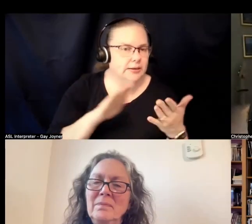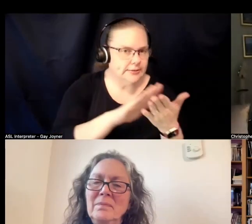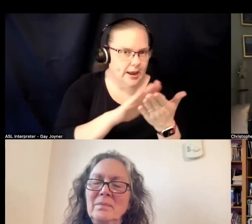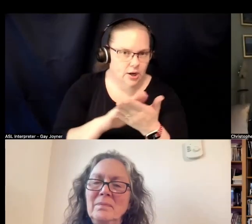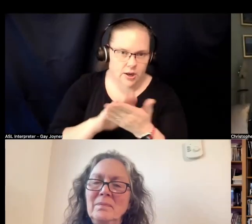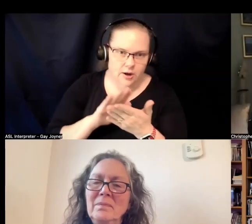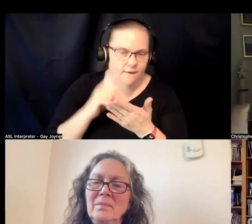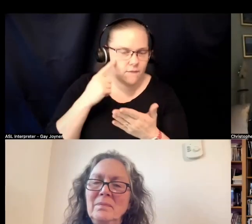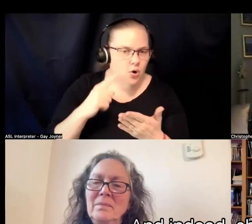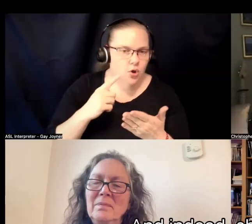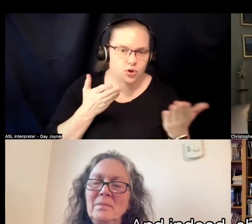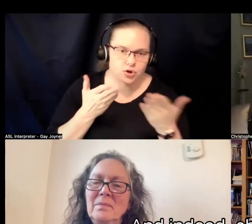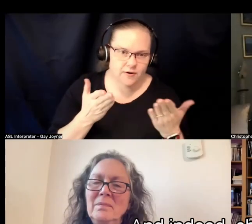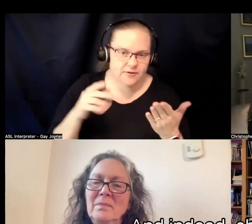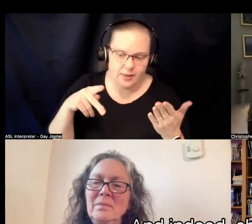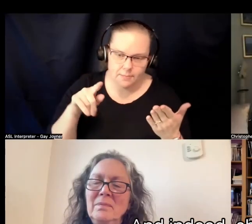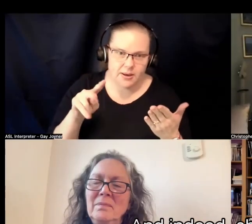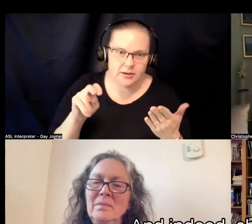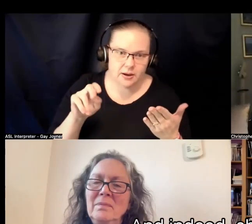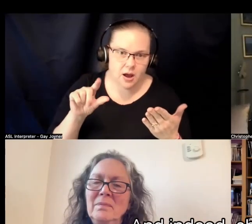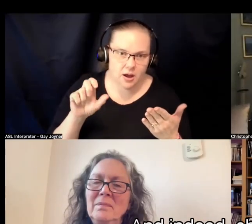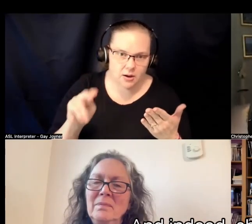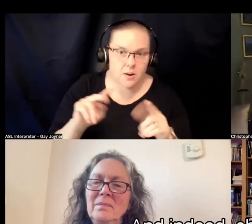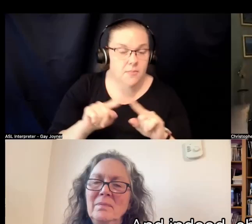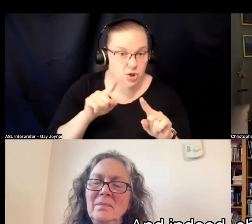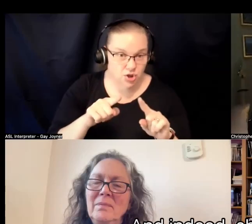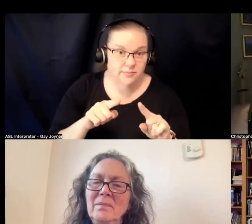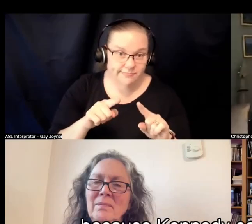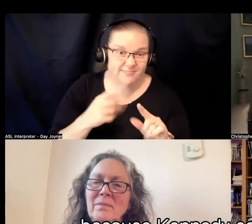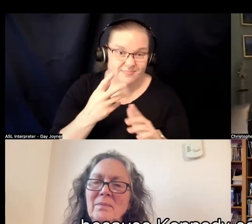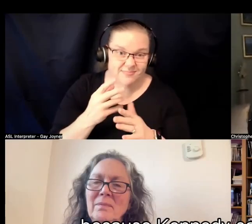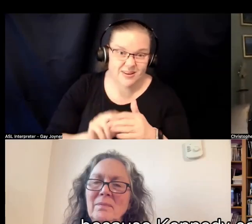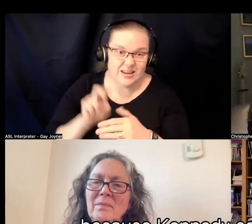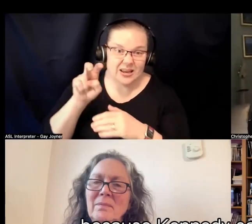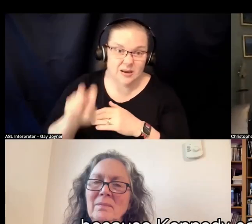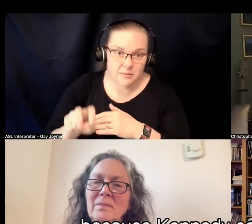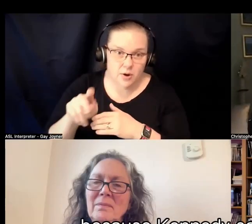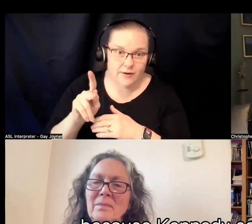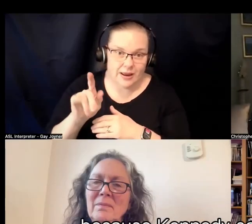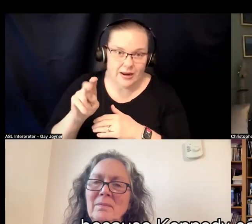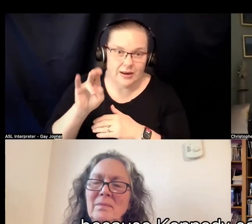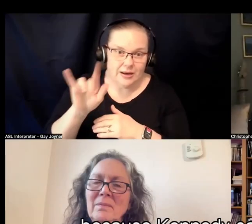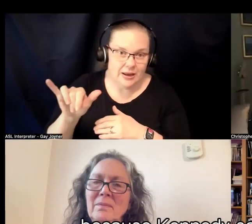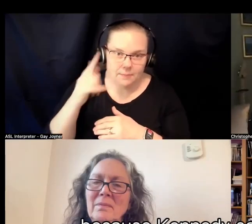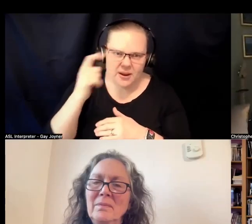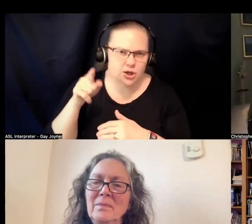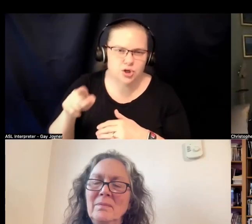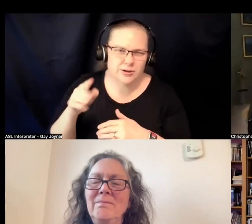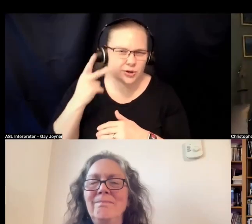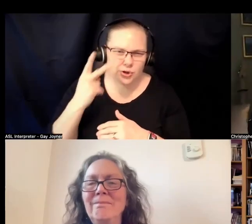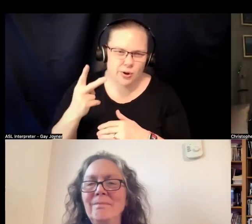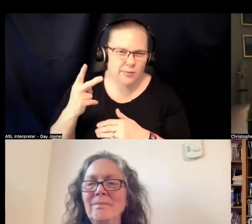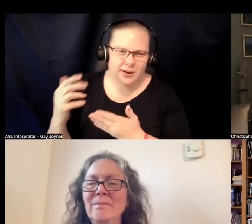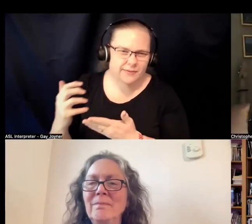service at the Pentagon. And indeed, she kind of skipped over Kennedy because Kennedy saw her only as a fundraiser,